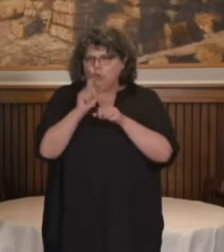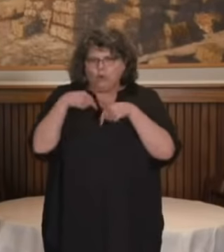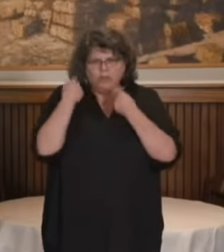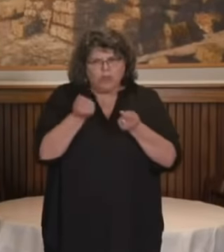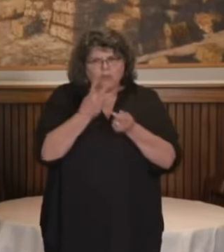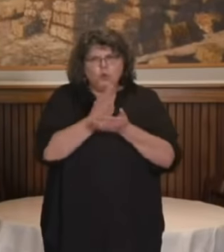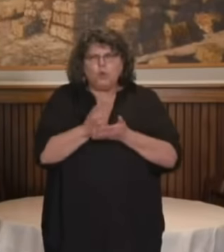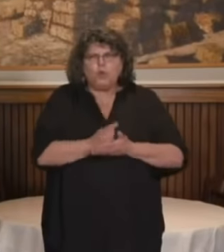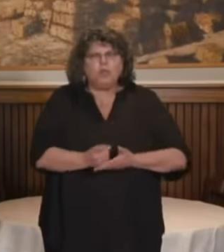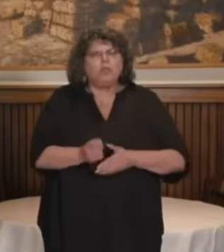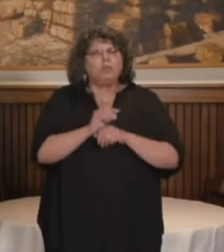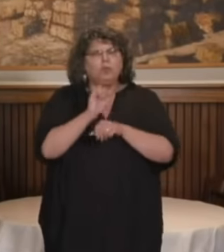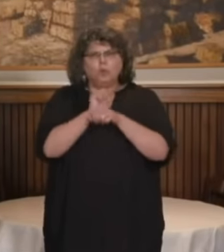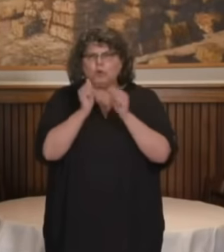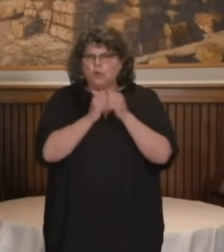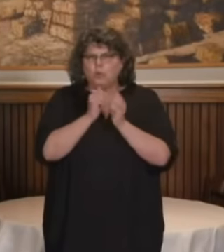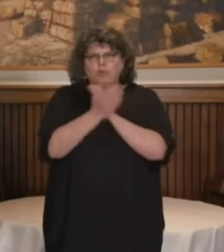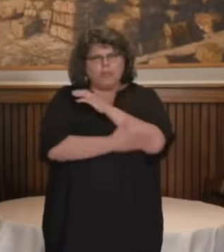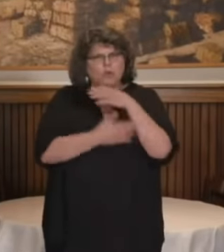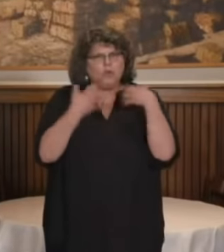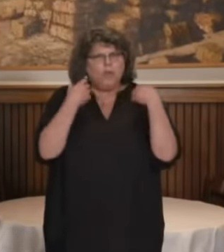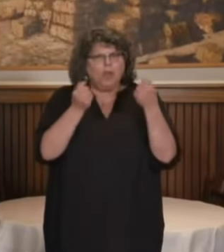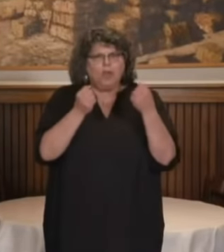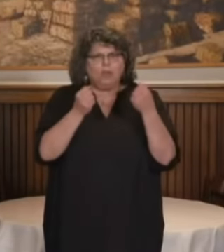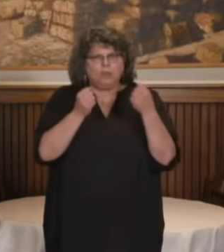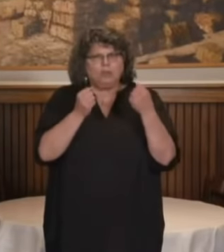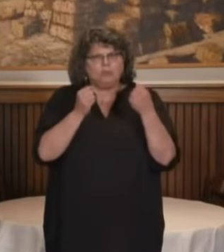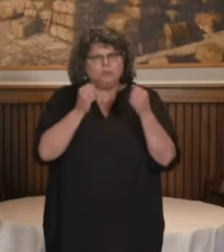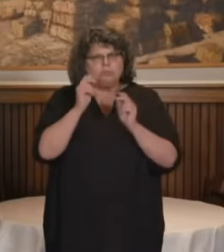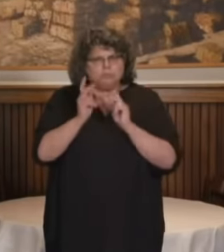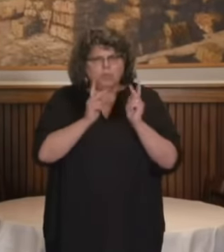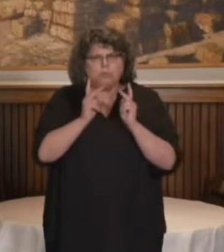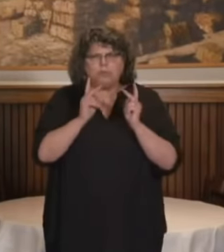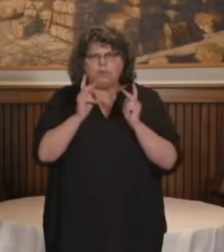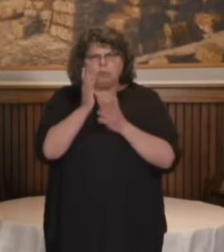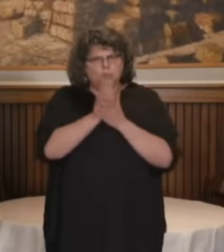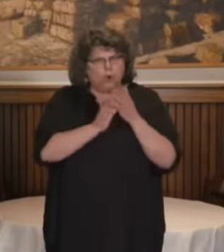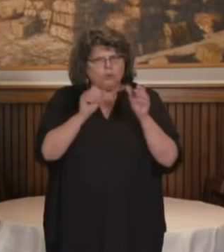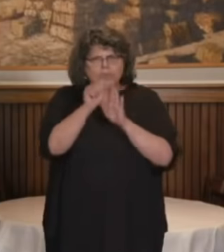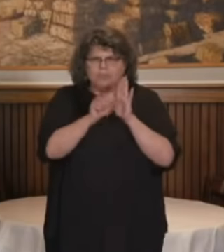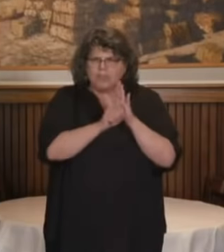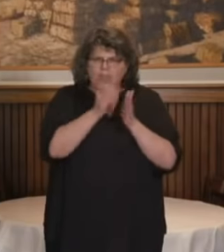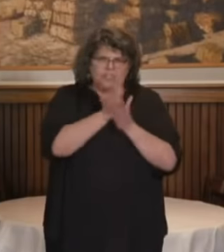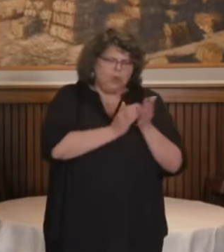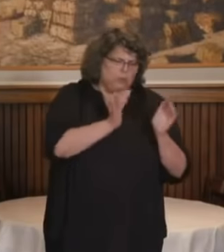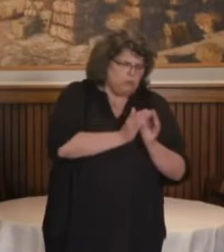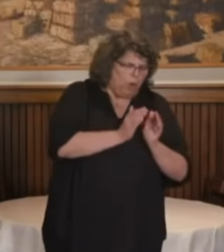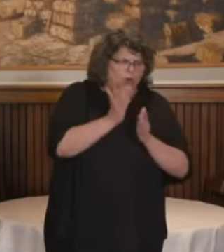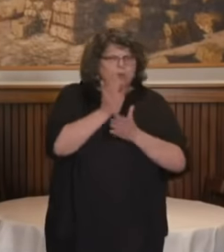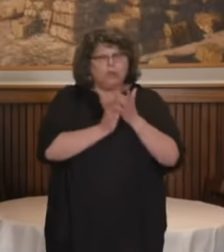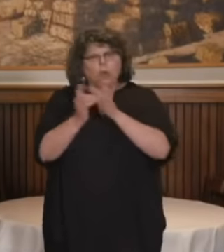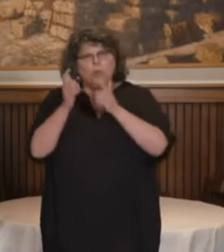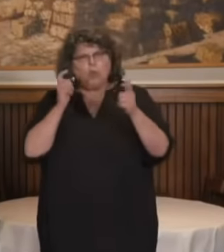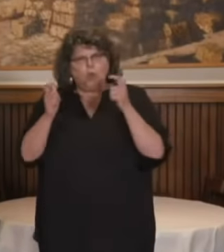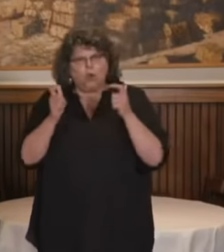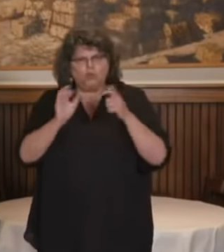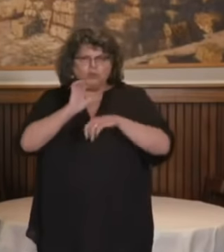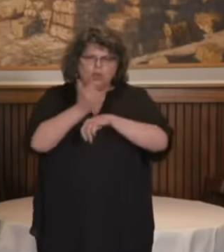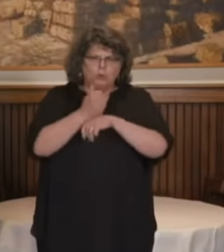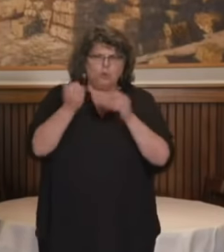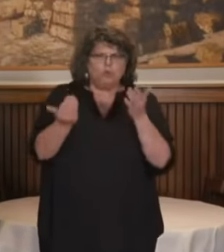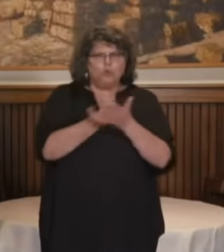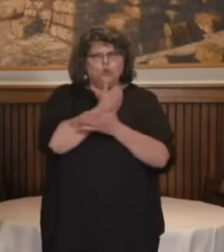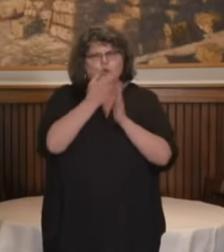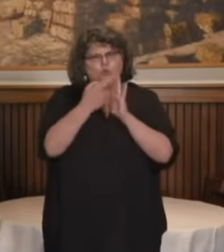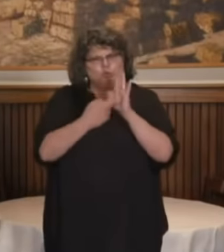weeks, working with county health officials in parts of the state, large and small, to come up with these new guidelines, this new